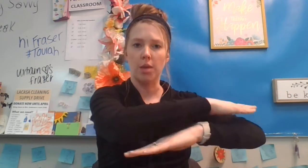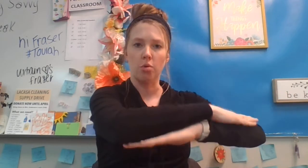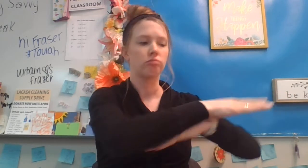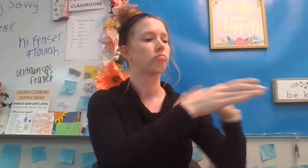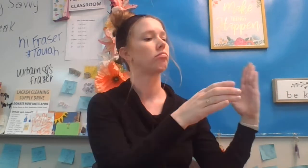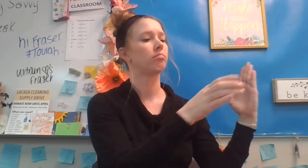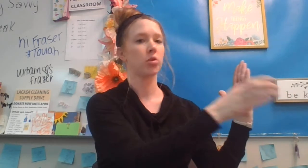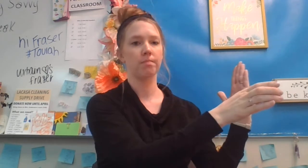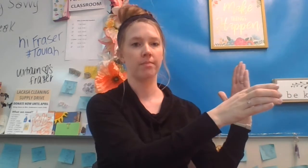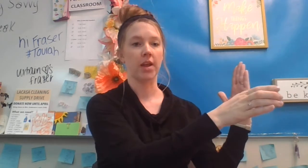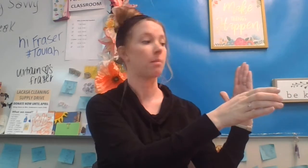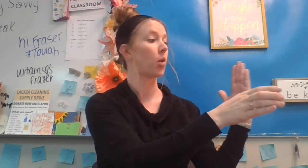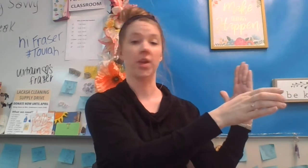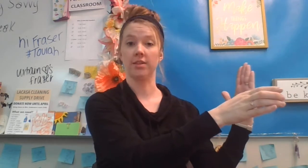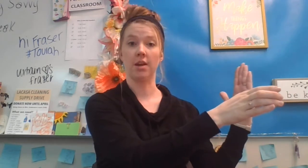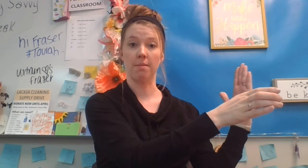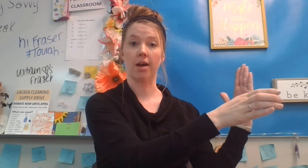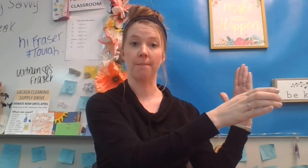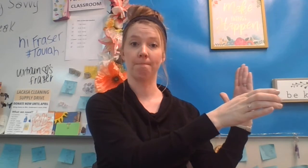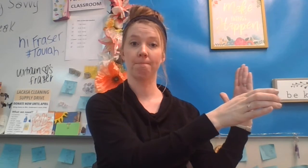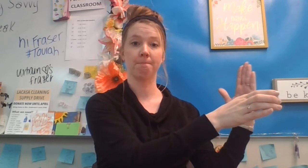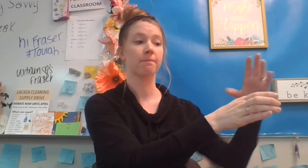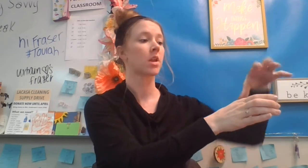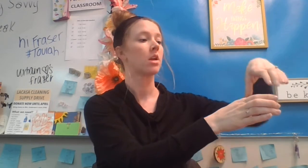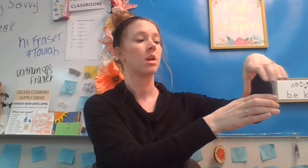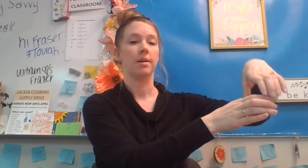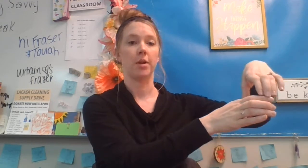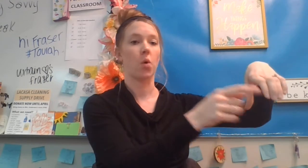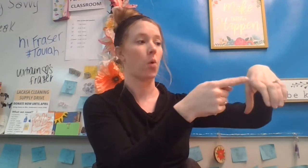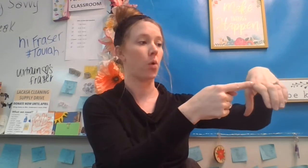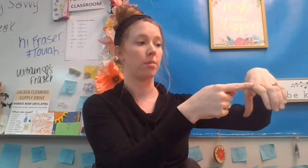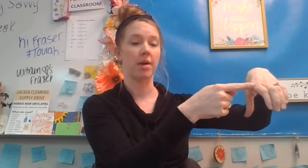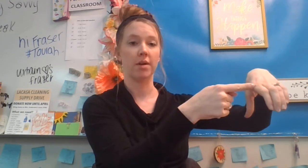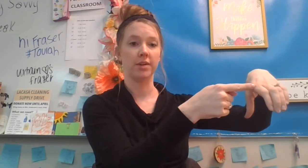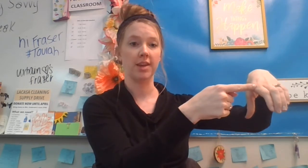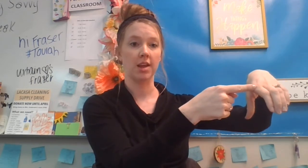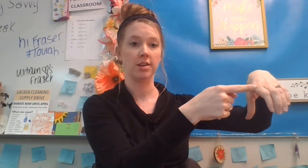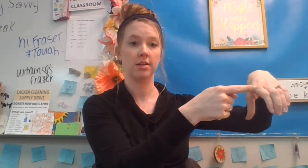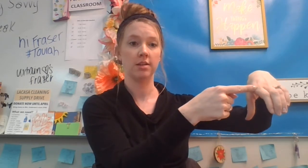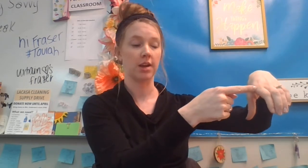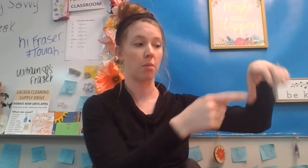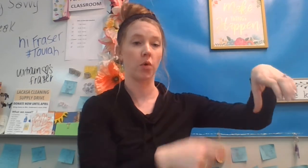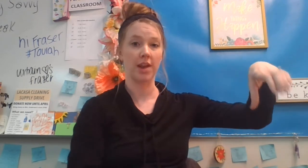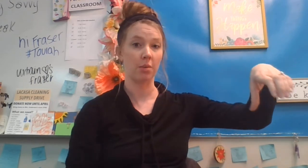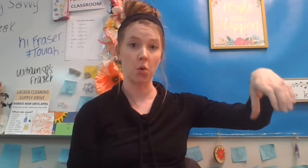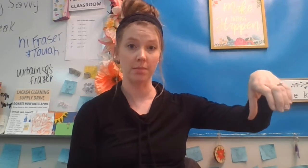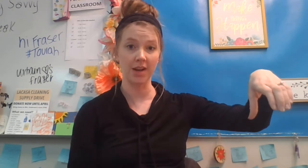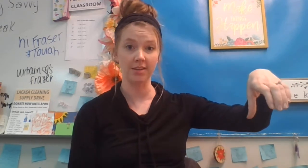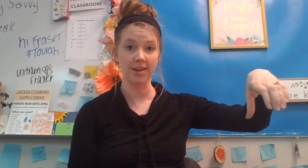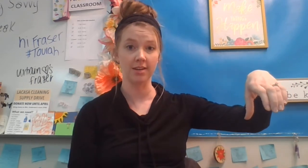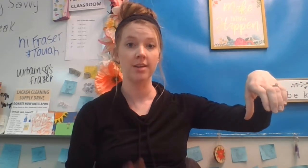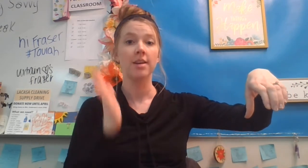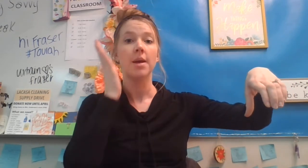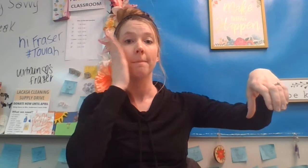table. Boop. And then both hands come back up. I'm going to hold my reference hand. Now I'm holding my nightstand.